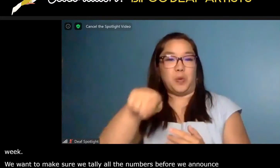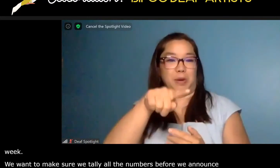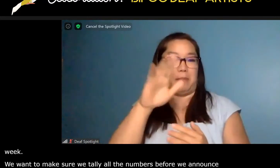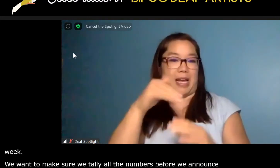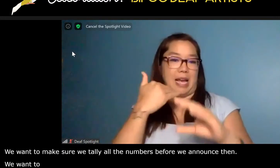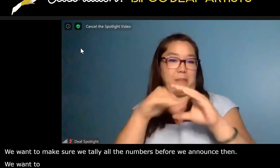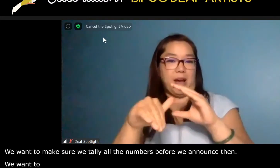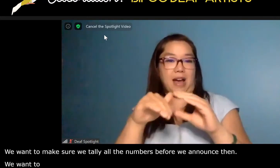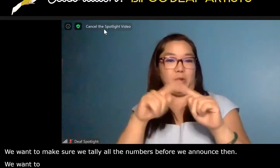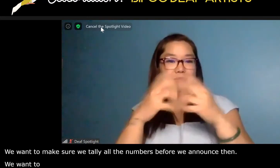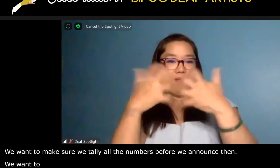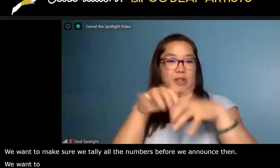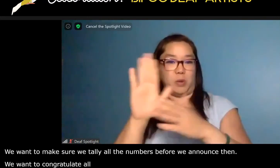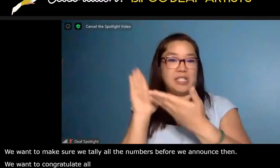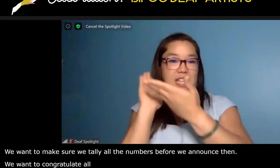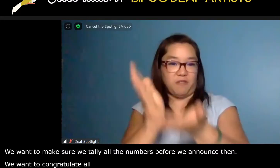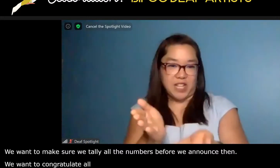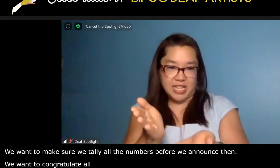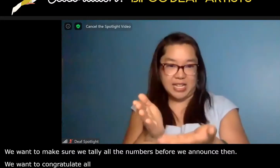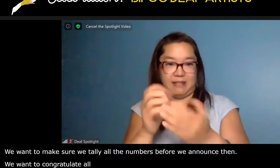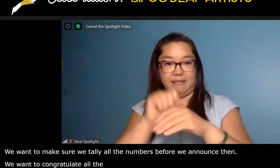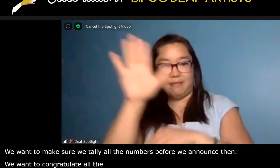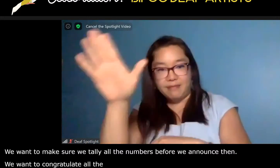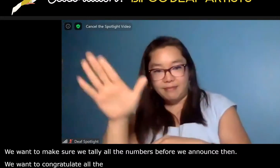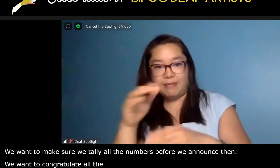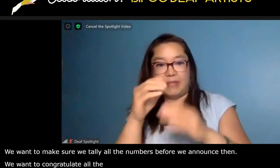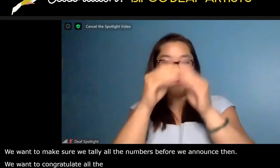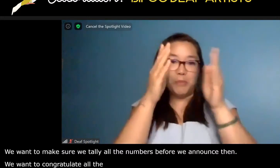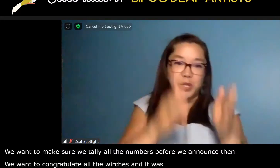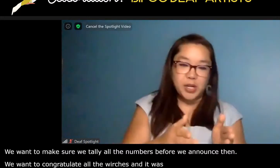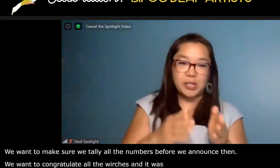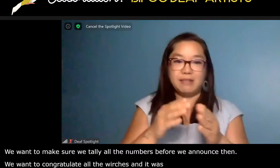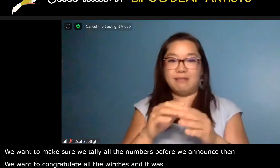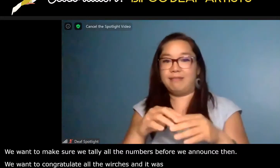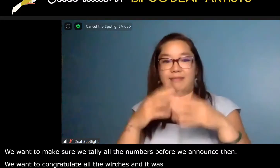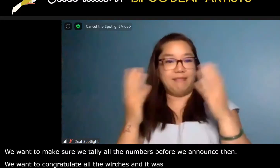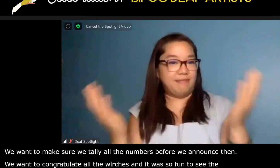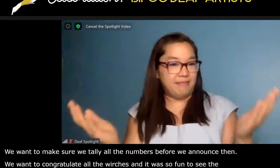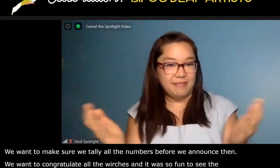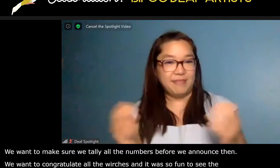on. We will be contacting you via email for delivery.